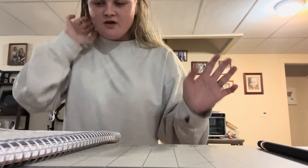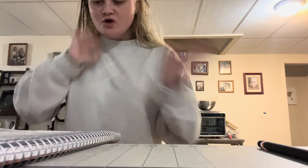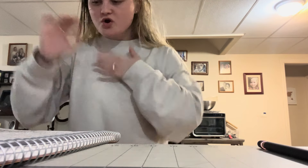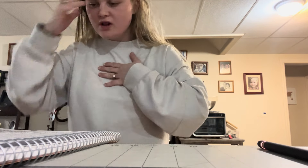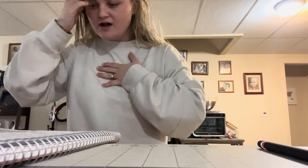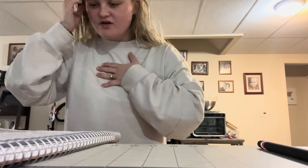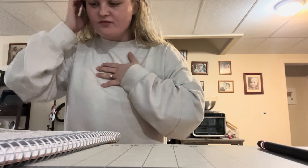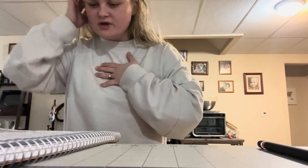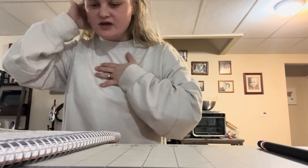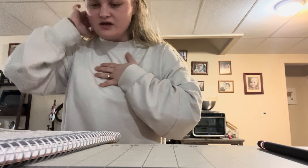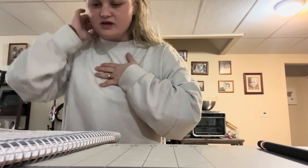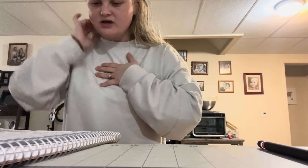who love me.